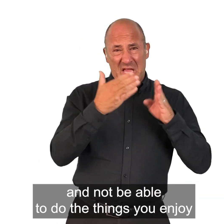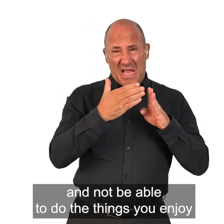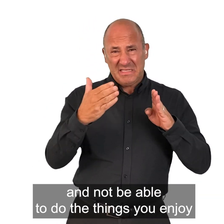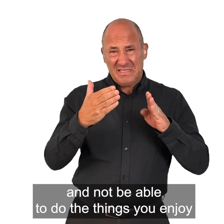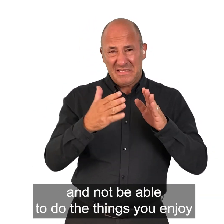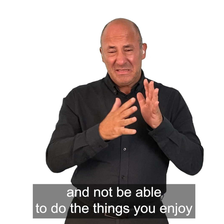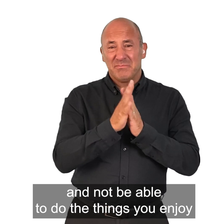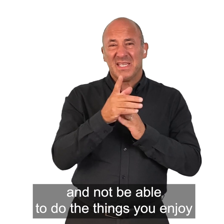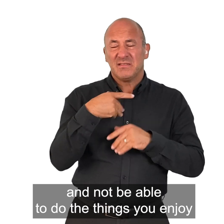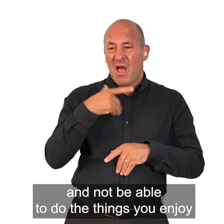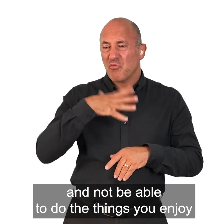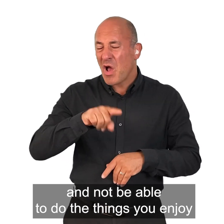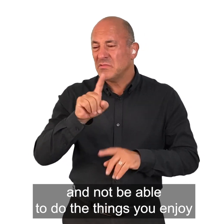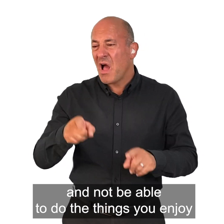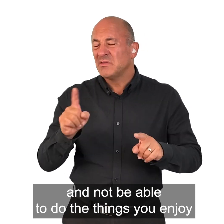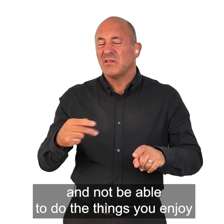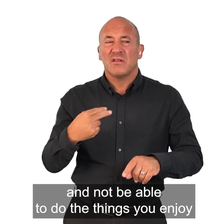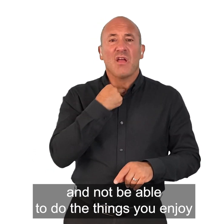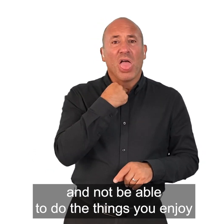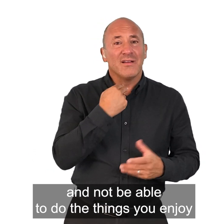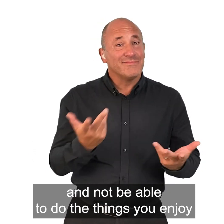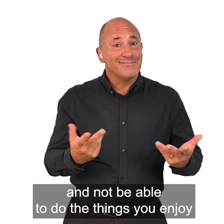and not be able to do the things you enjoy.